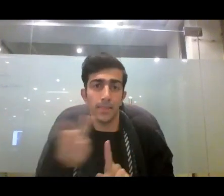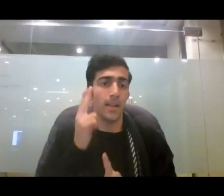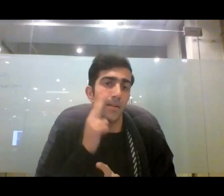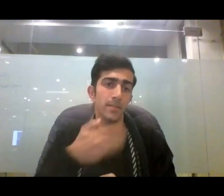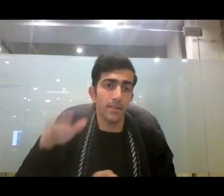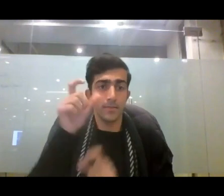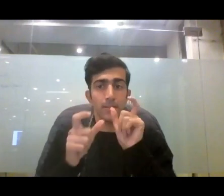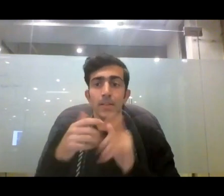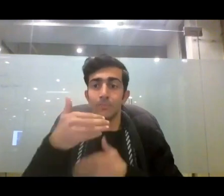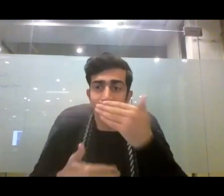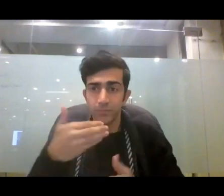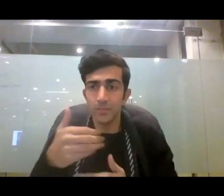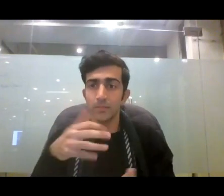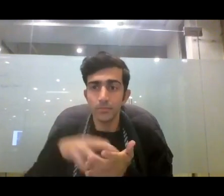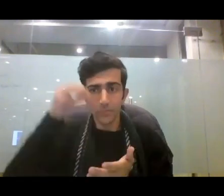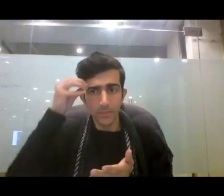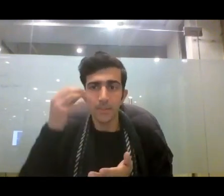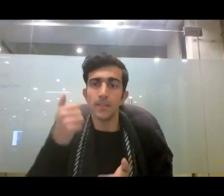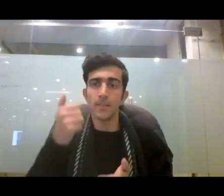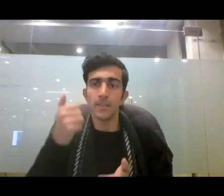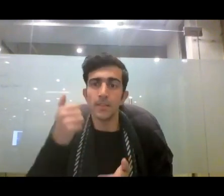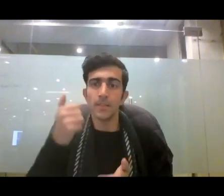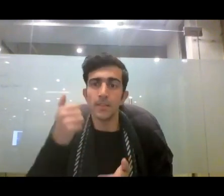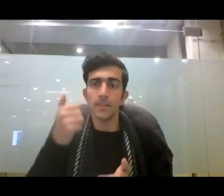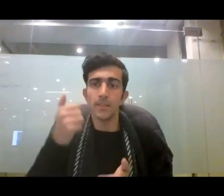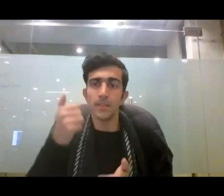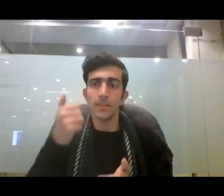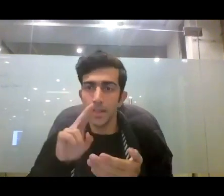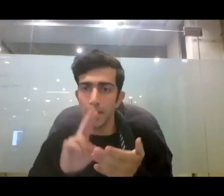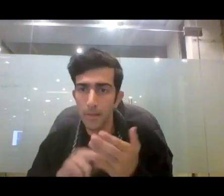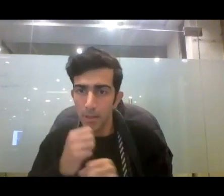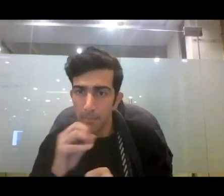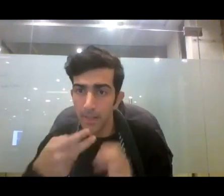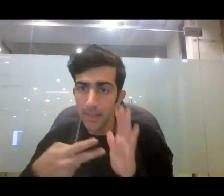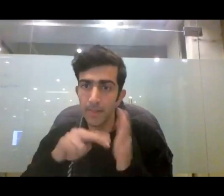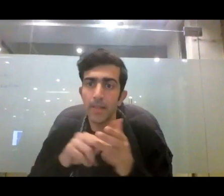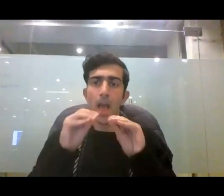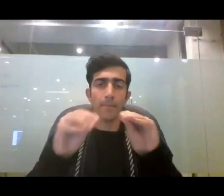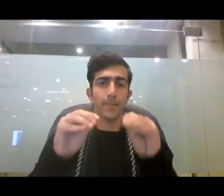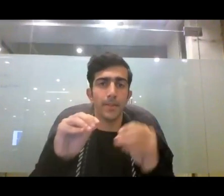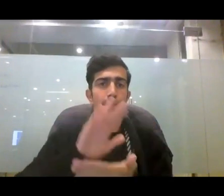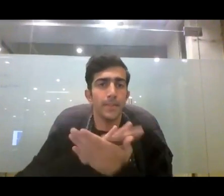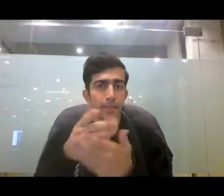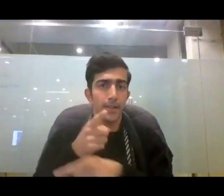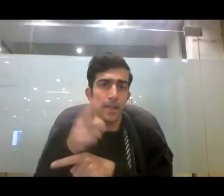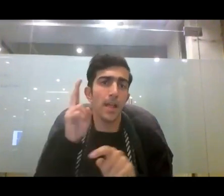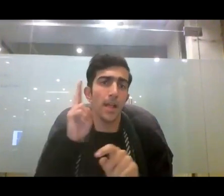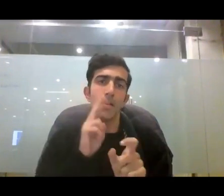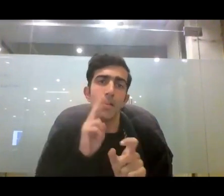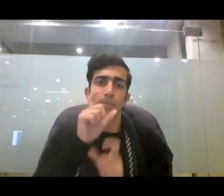teach any skill to the people with special needs, or deaf people, with the help of interpreters, so